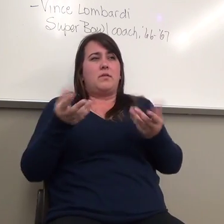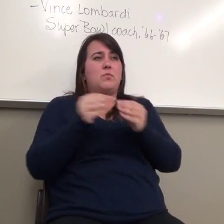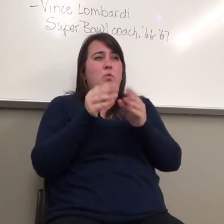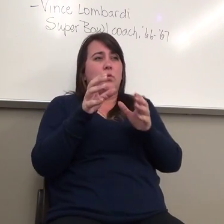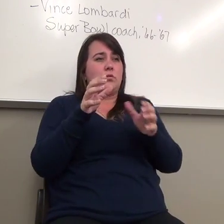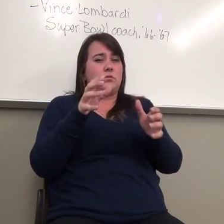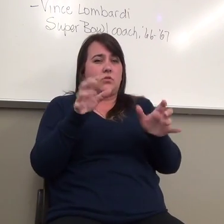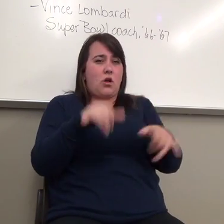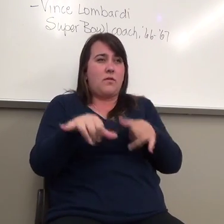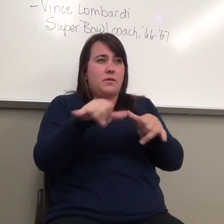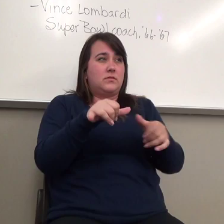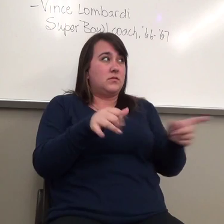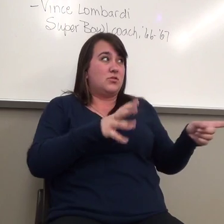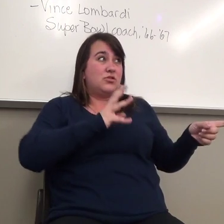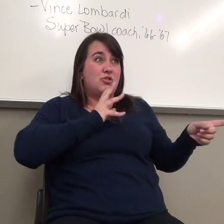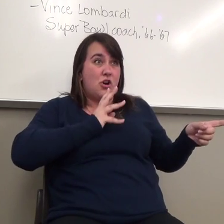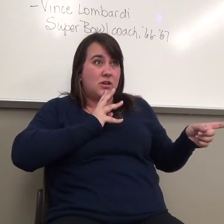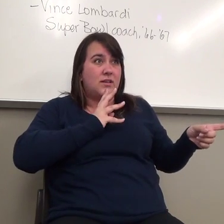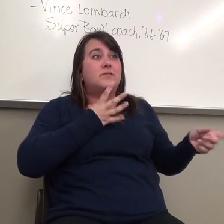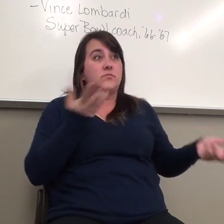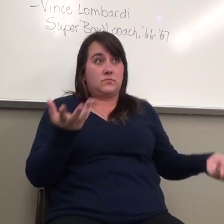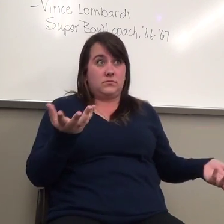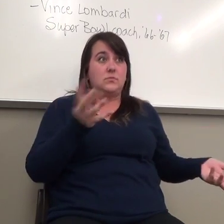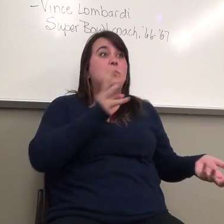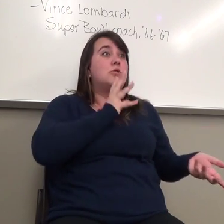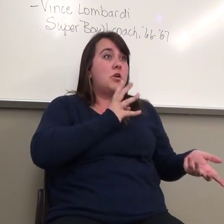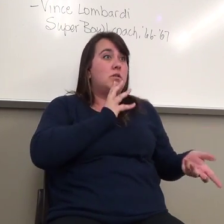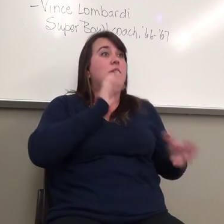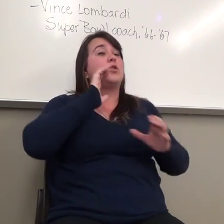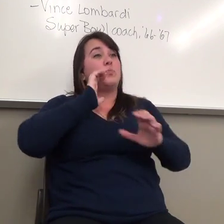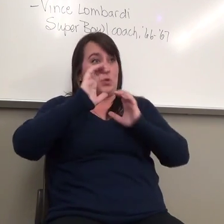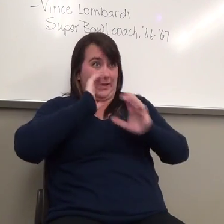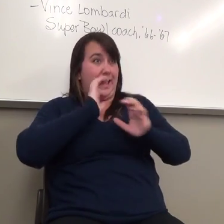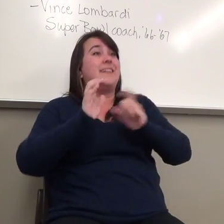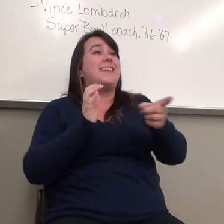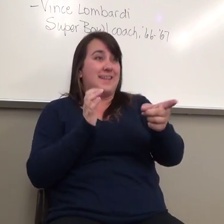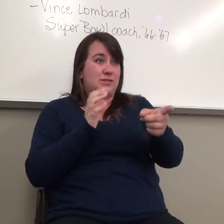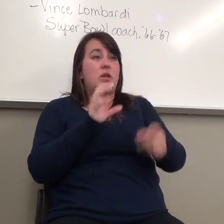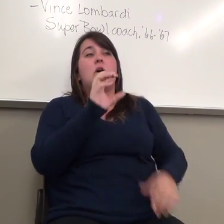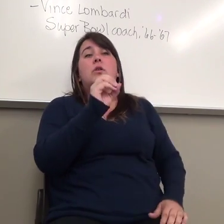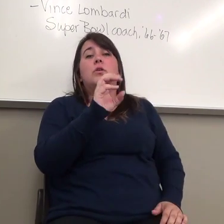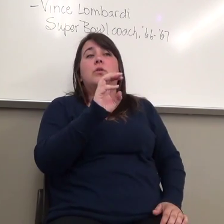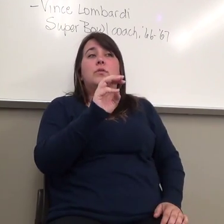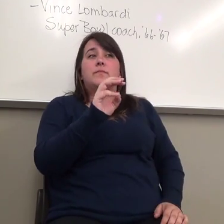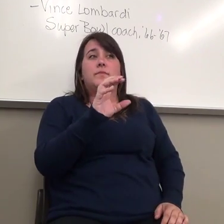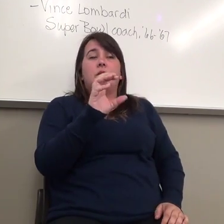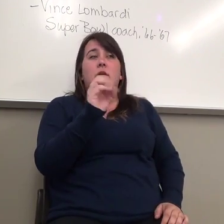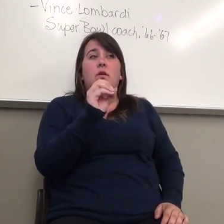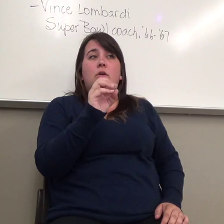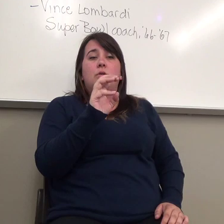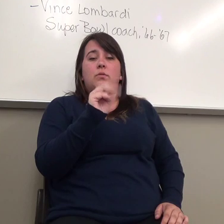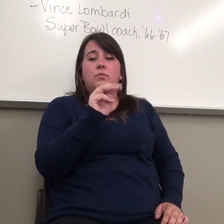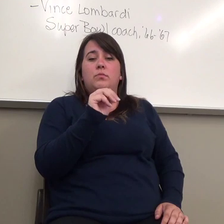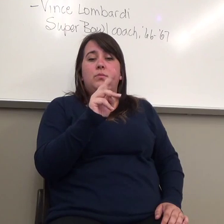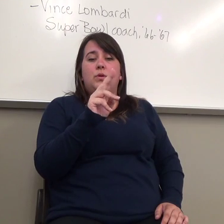Communicating, talking. They spend, that's really what you want there. Joe and Saul usually spend Saturday talking with each other. We